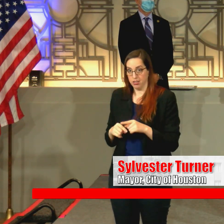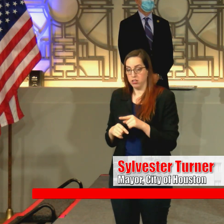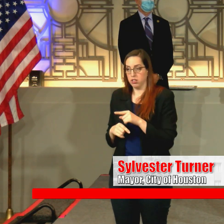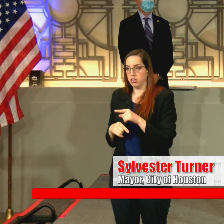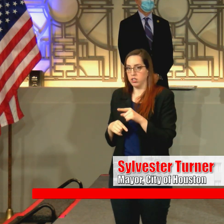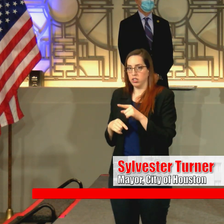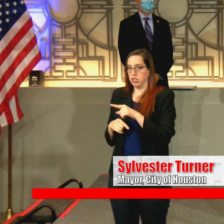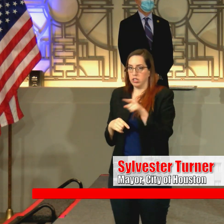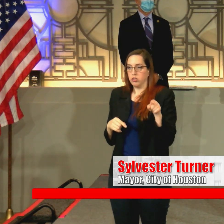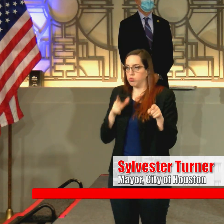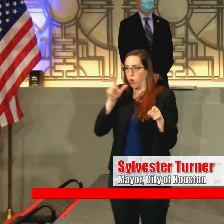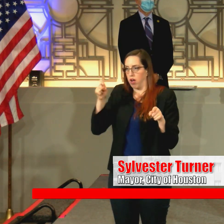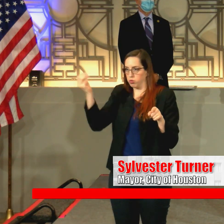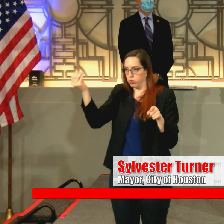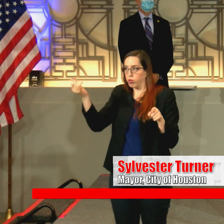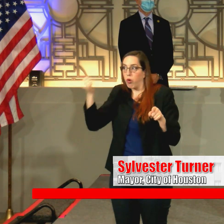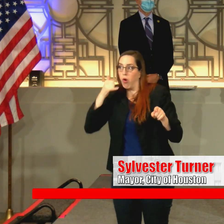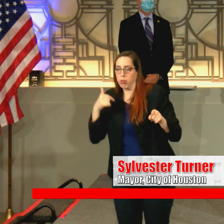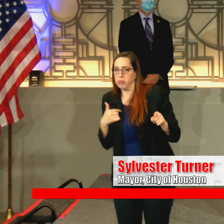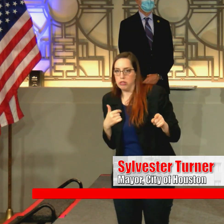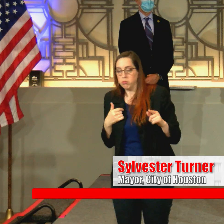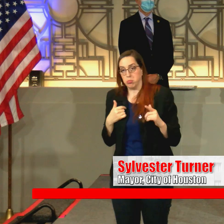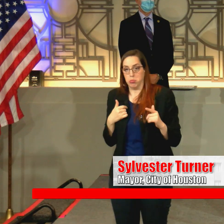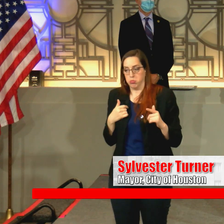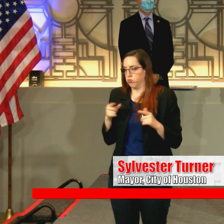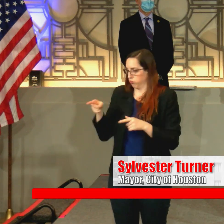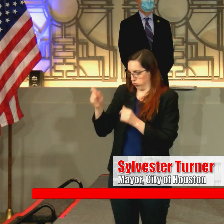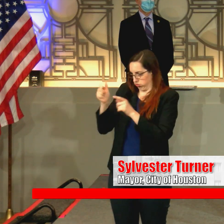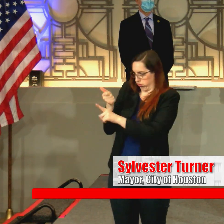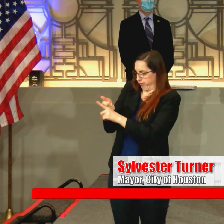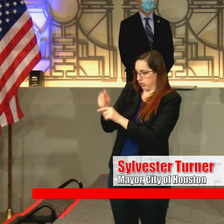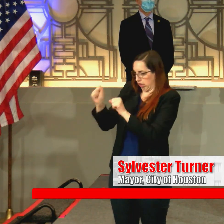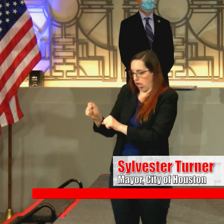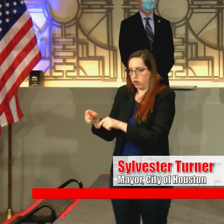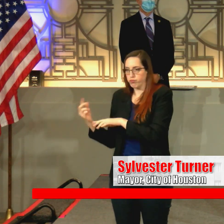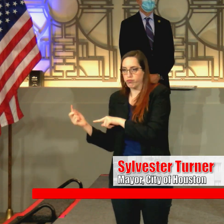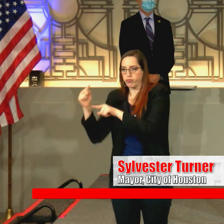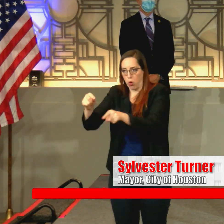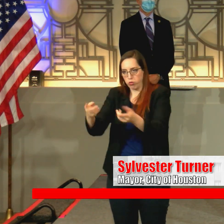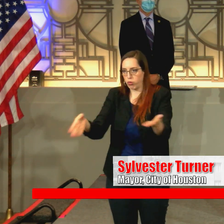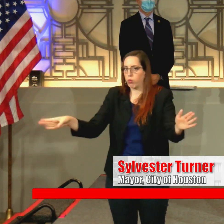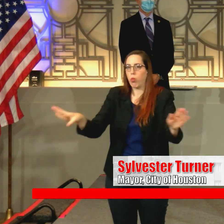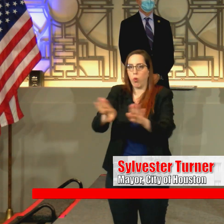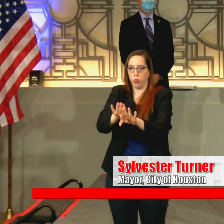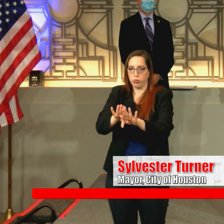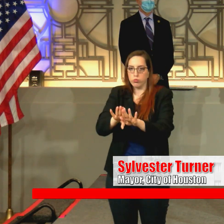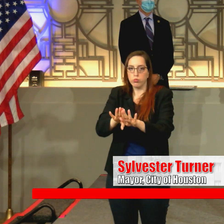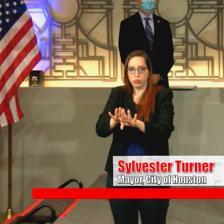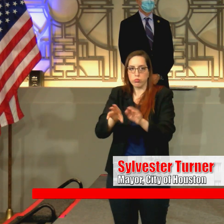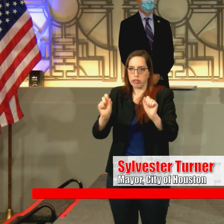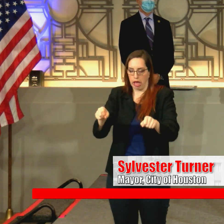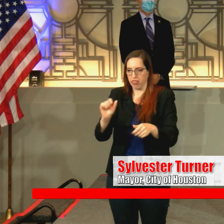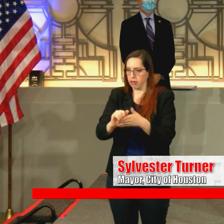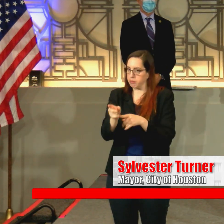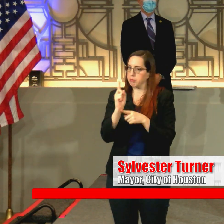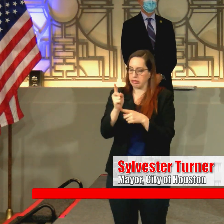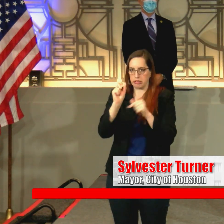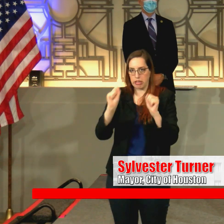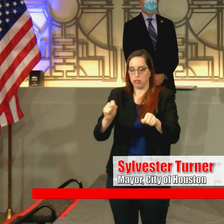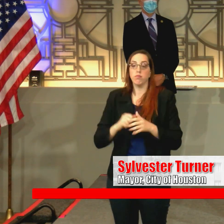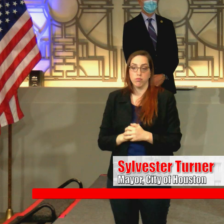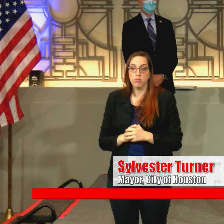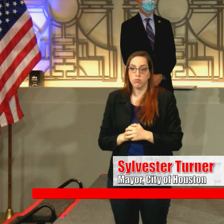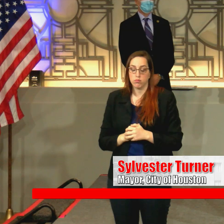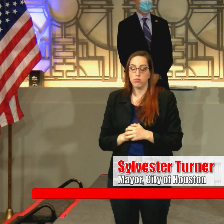to call me or the director. They have permission to shut down that particular park right there on the